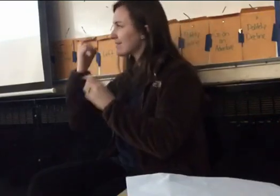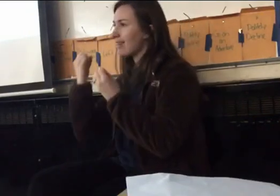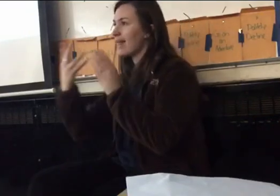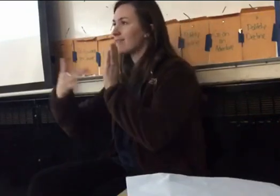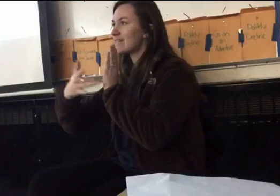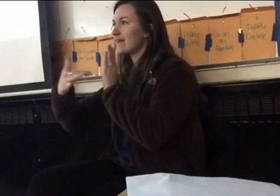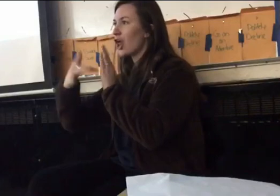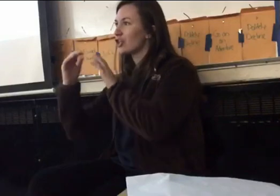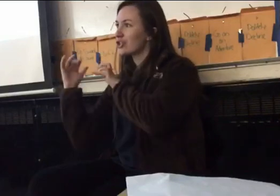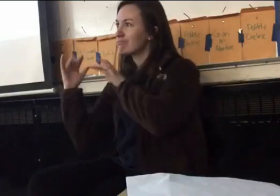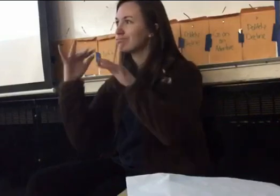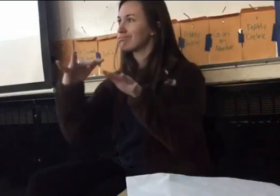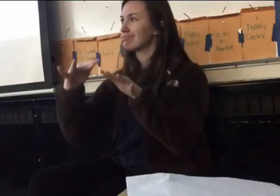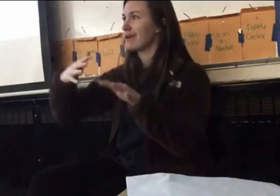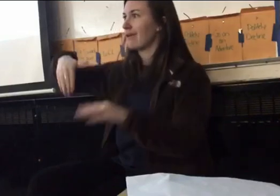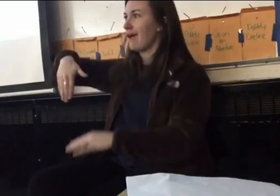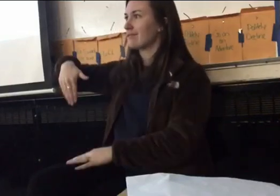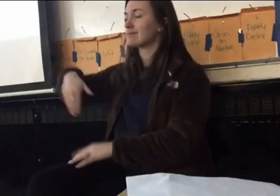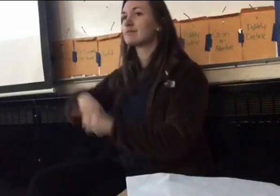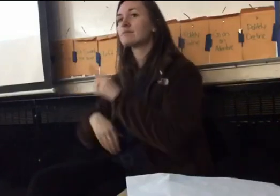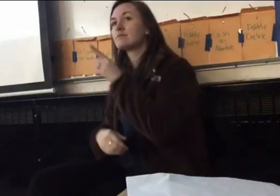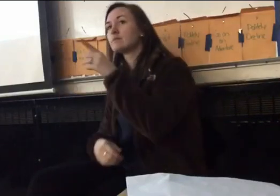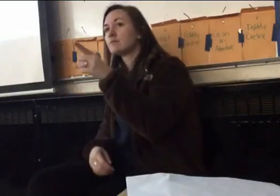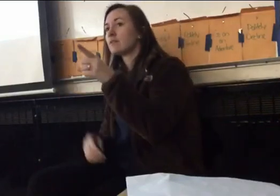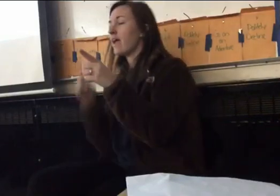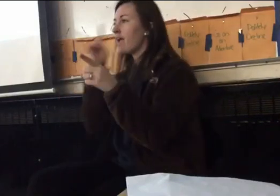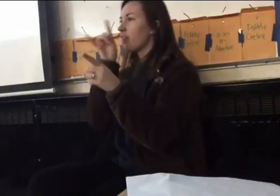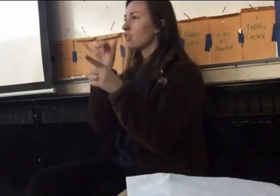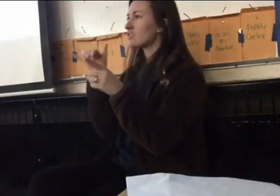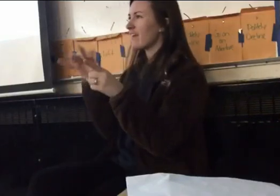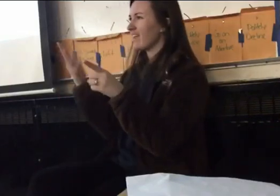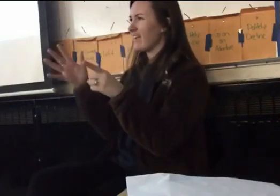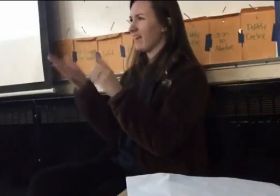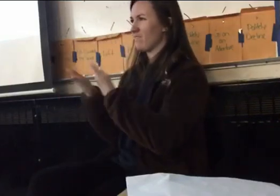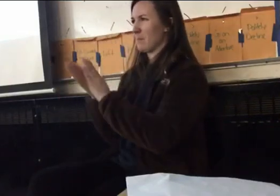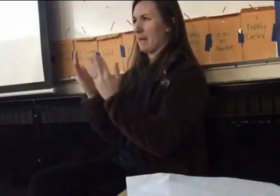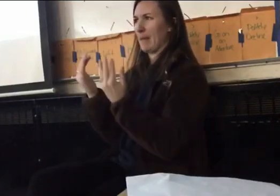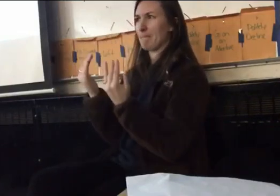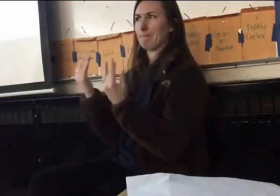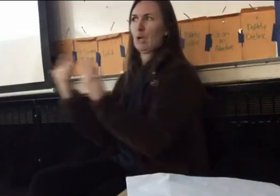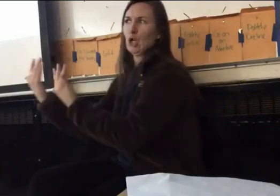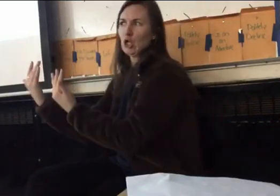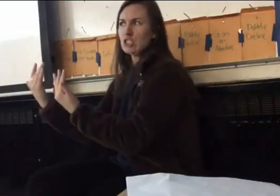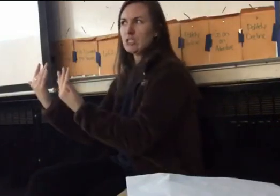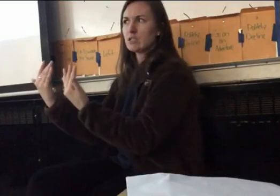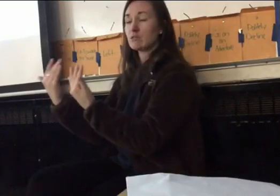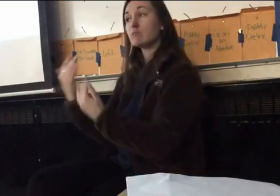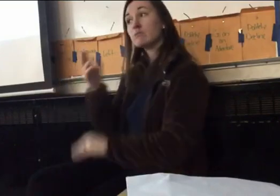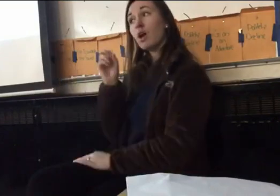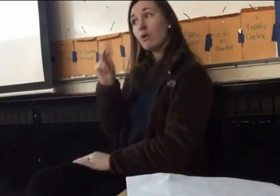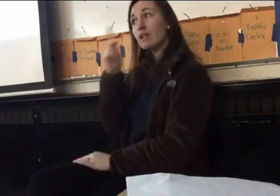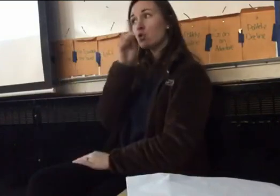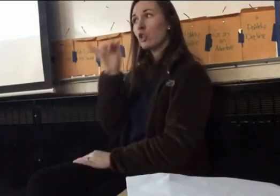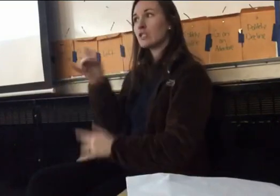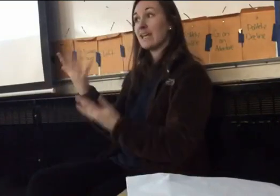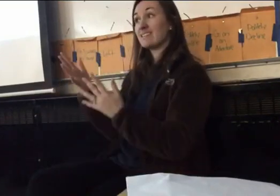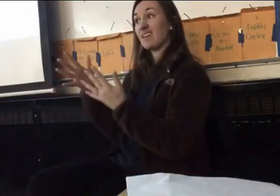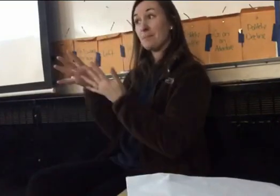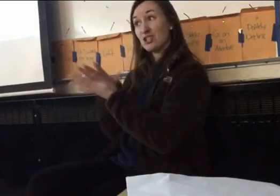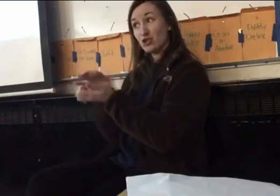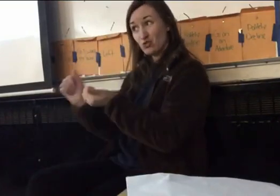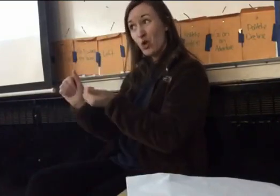There's a ton in here. Yeah. It looks like it almost got burned down. Okay, so it looks like it's kind of been